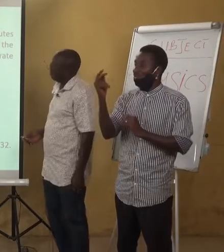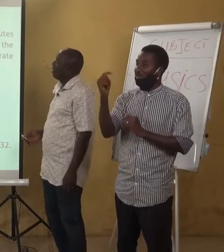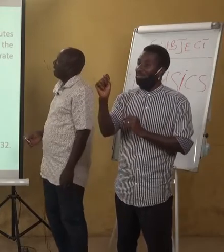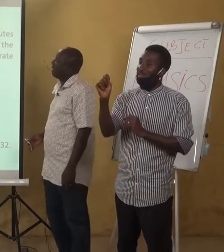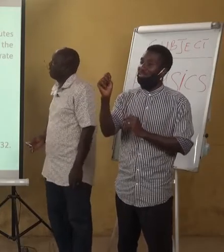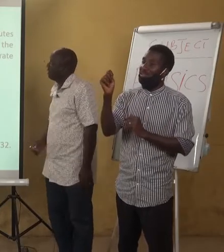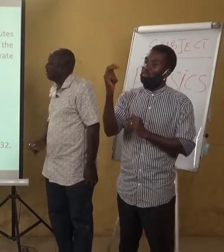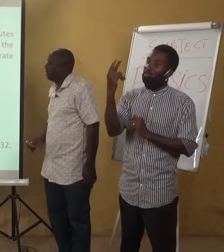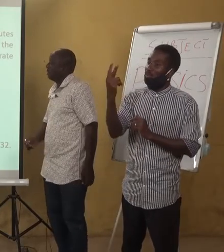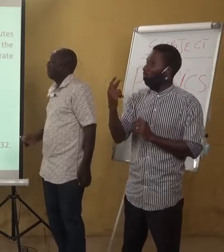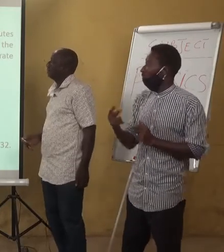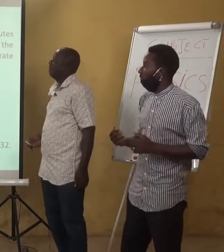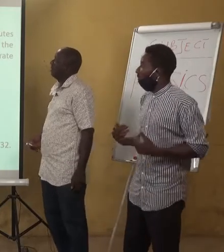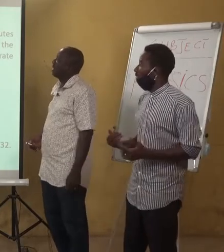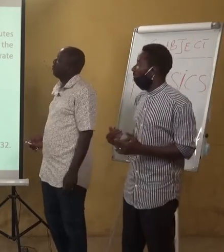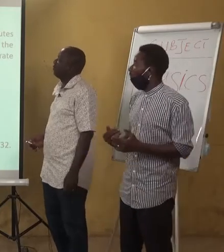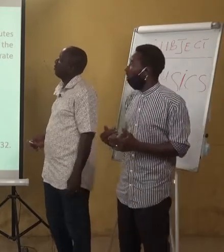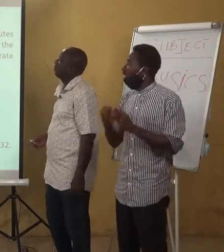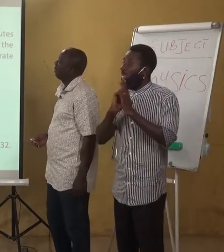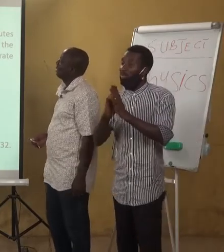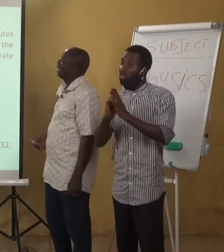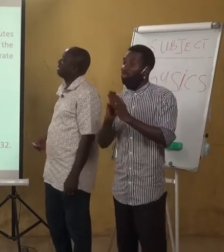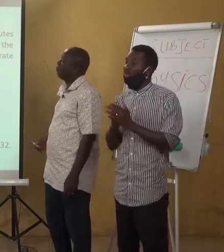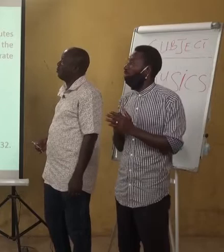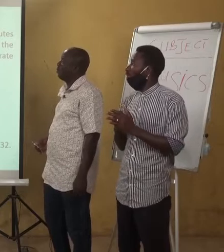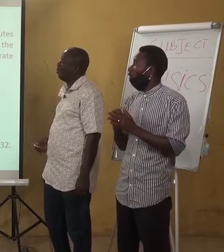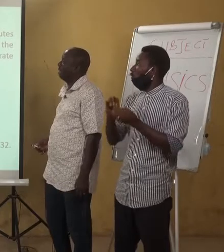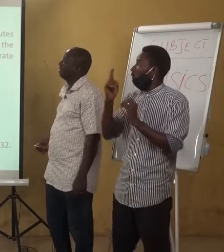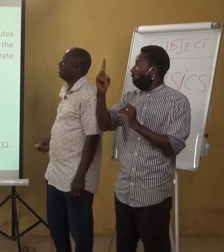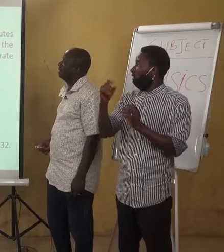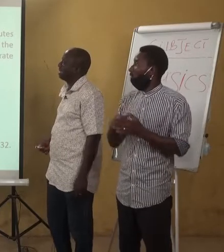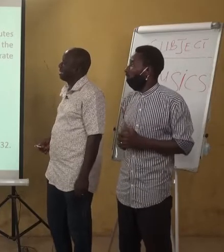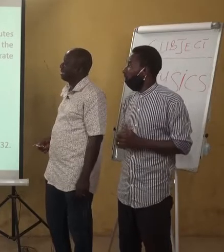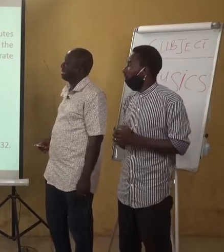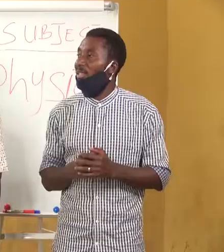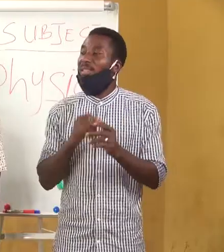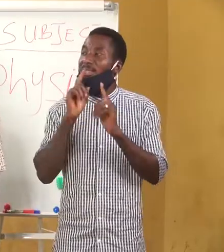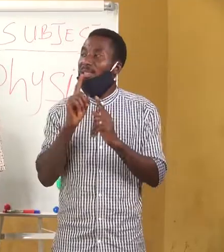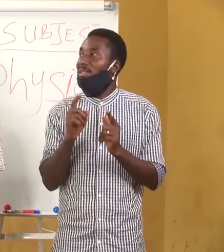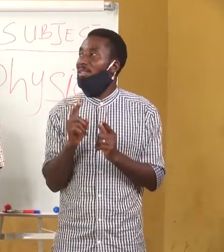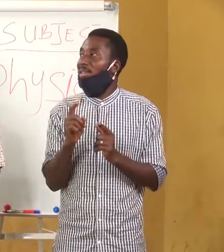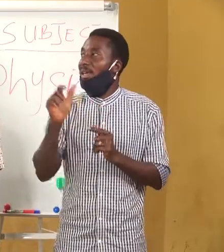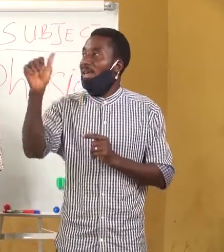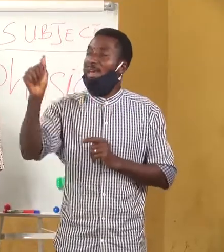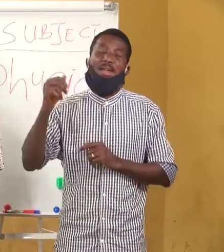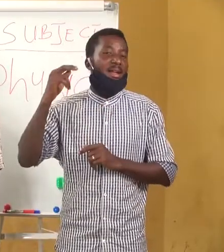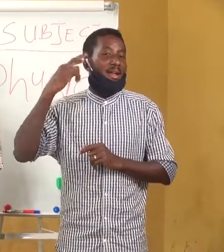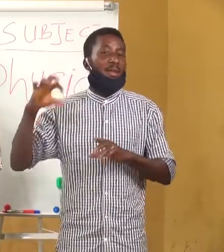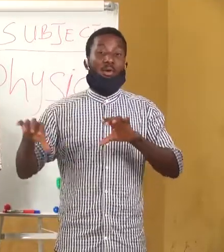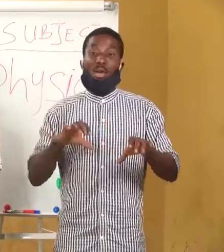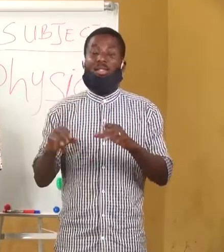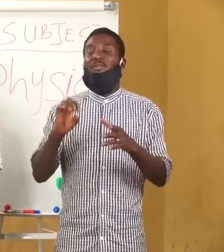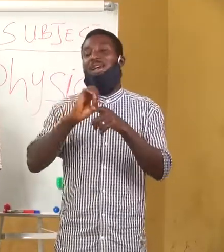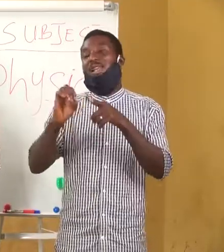Now we look at examples. Example number 1 says a